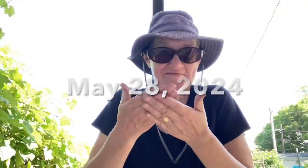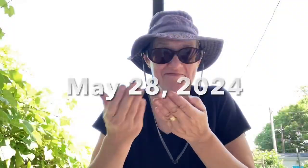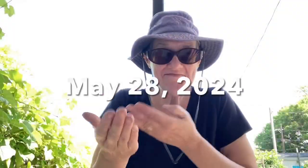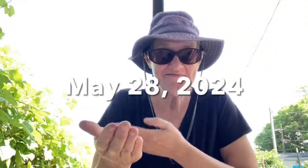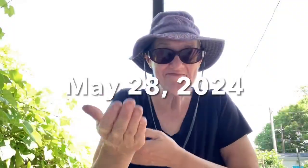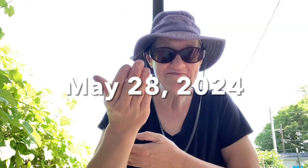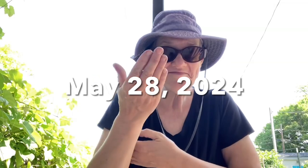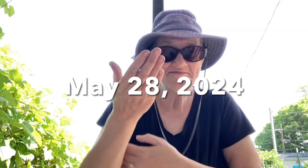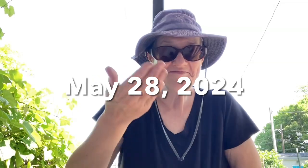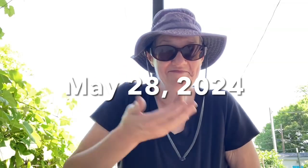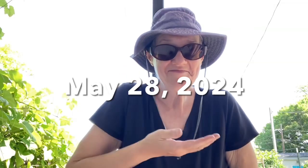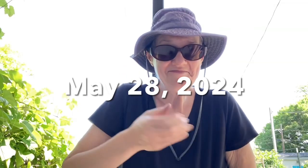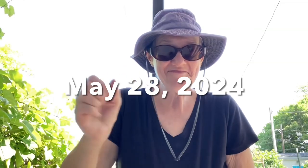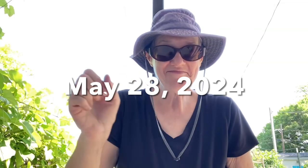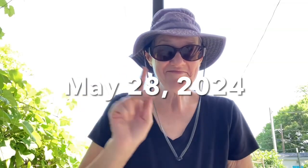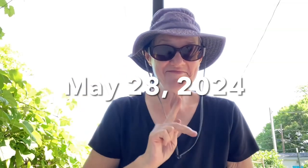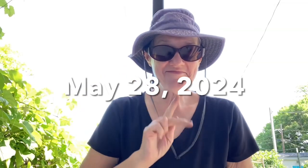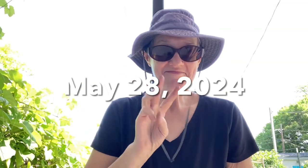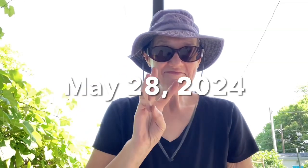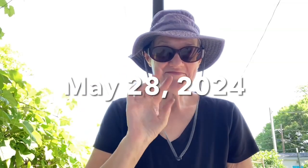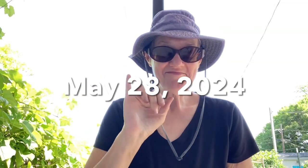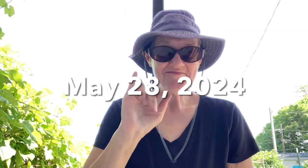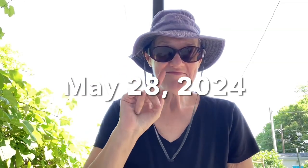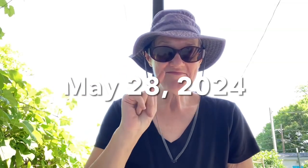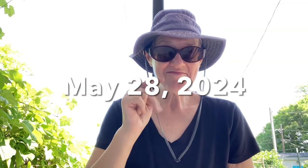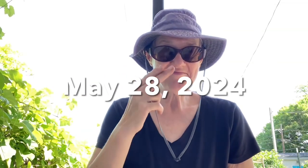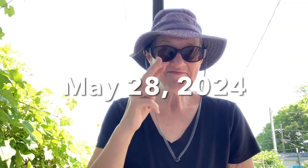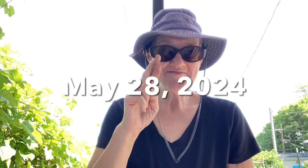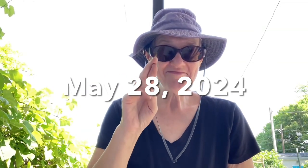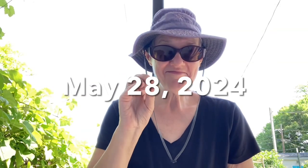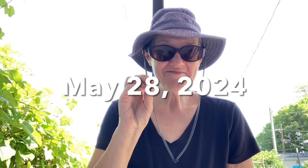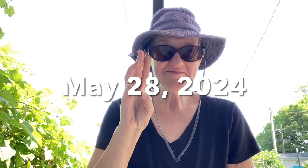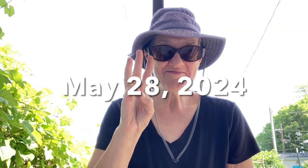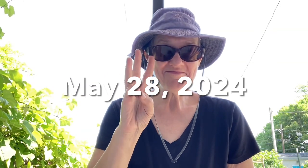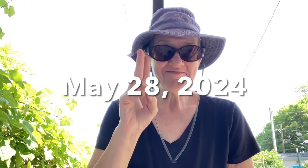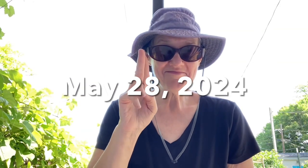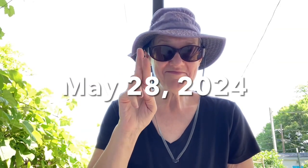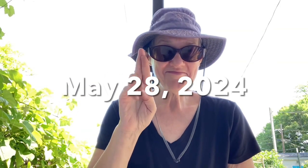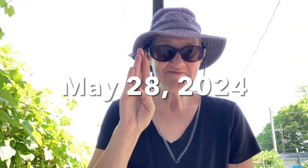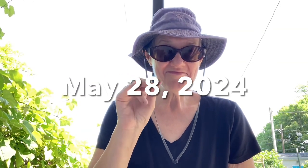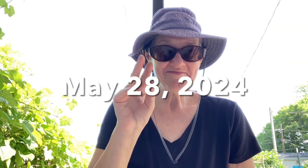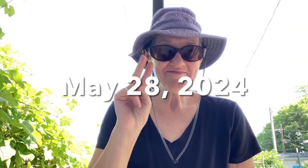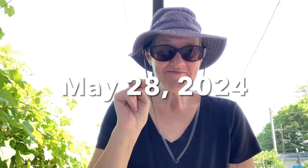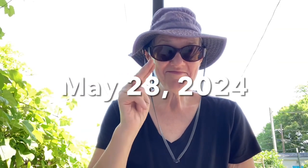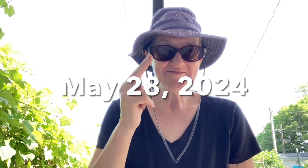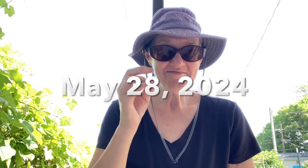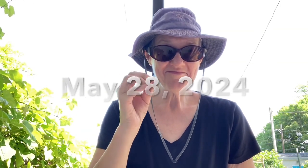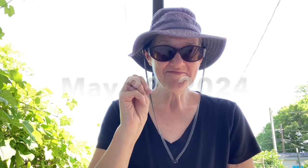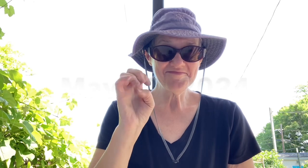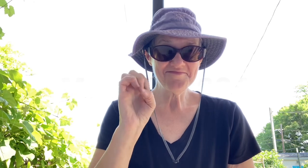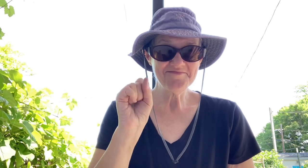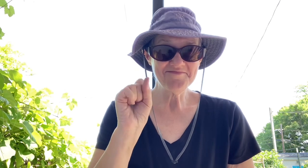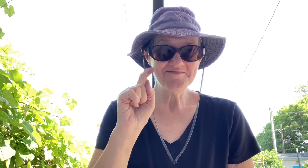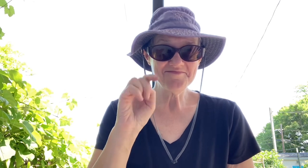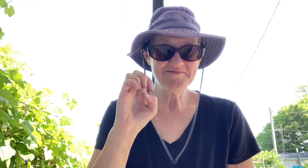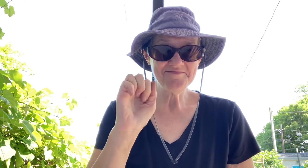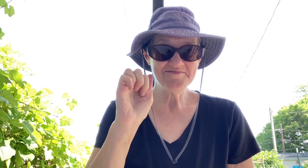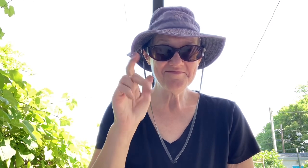Good morning and welcome back to Withrow Urban Homestead.